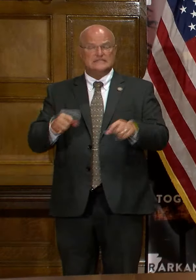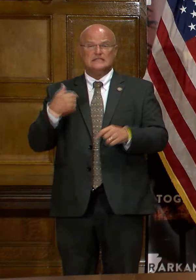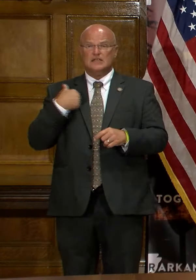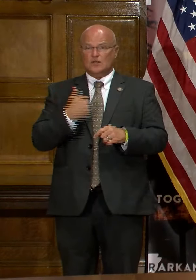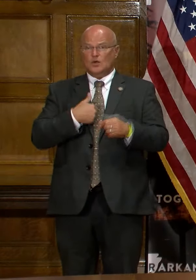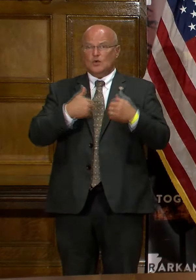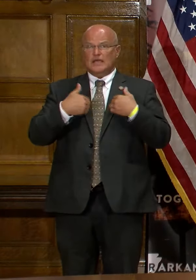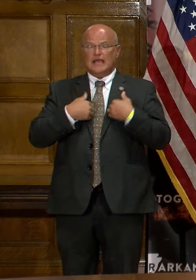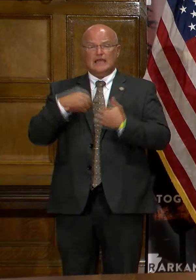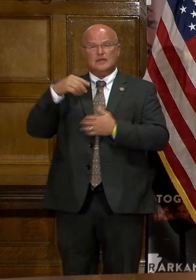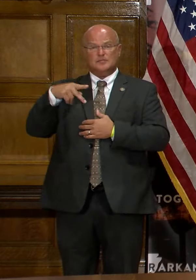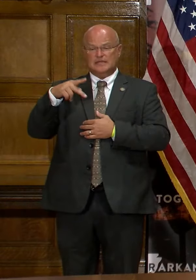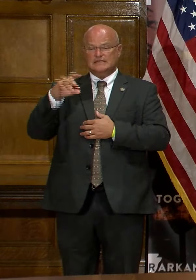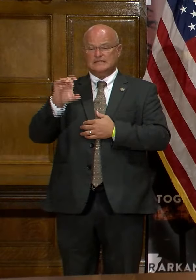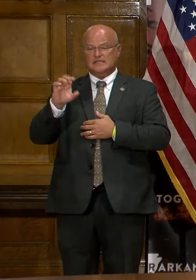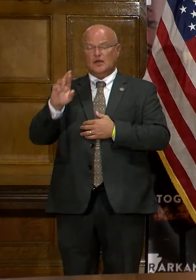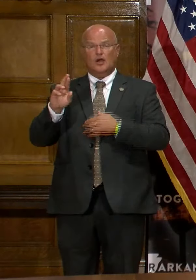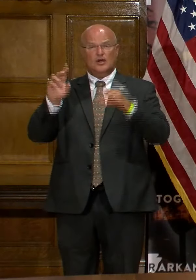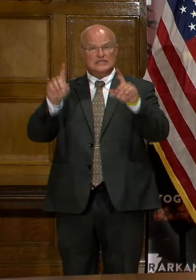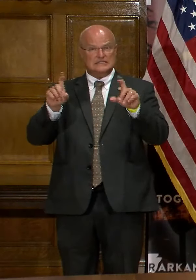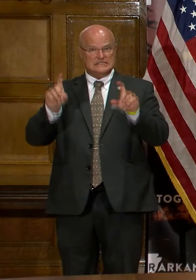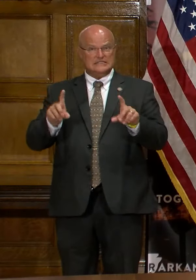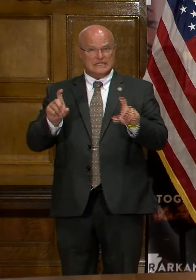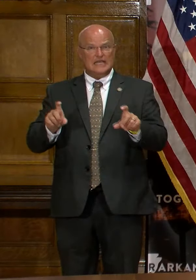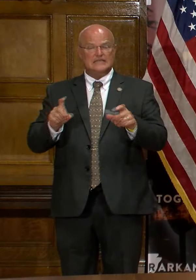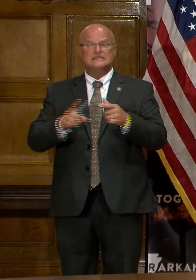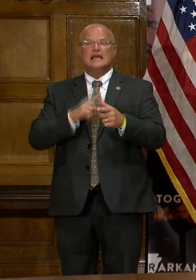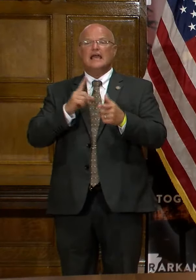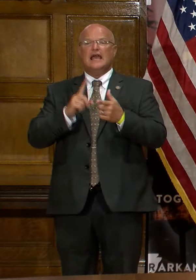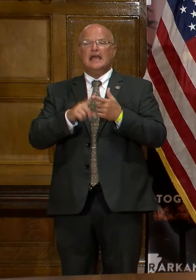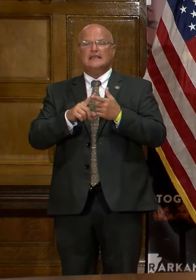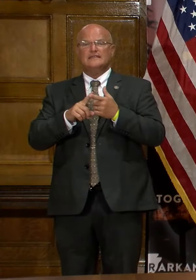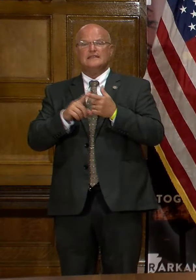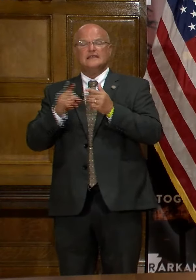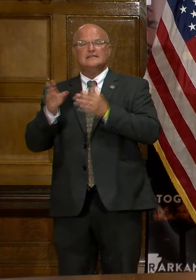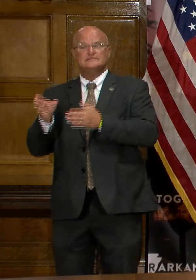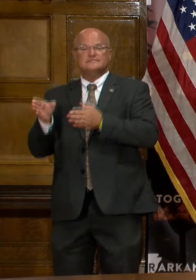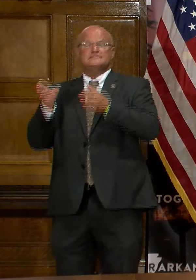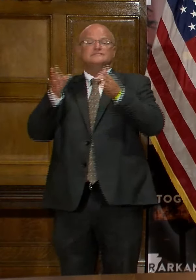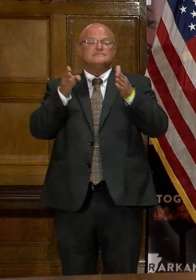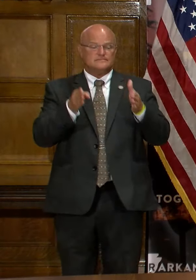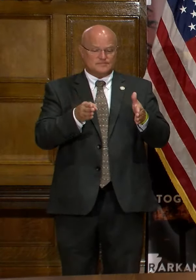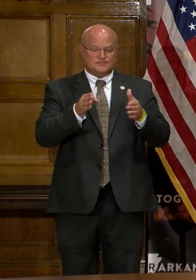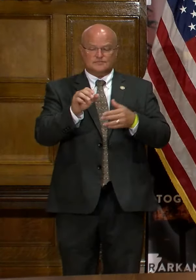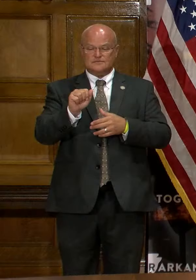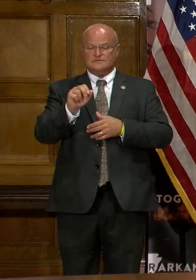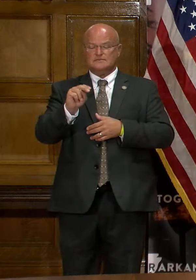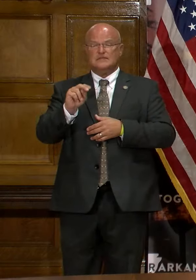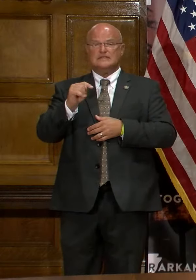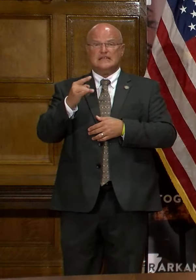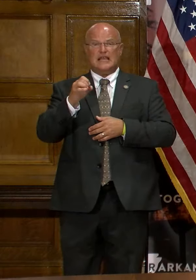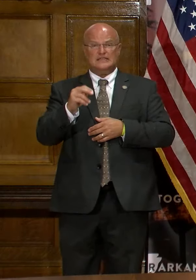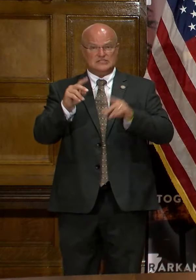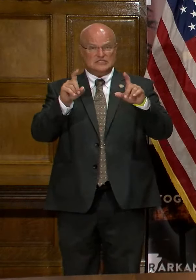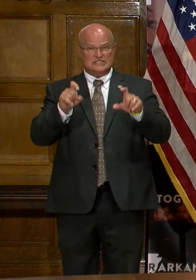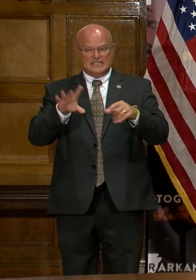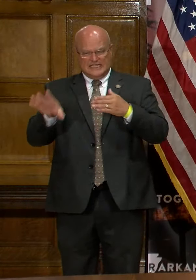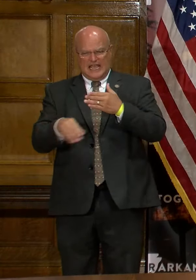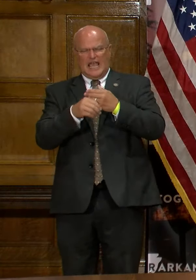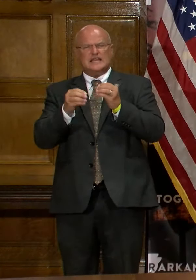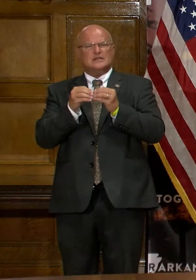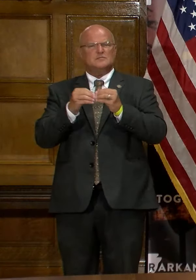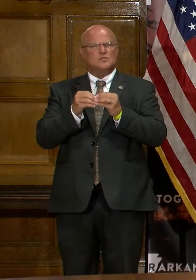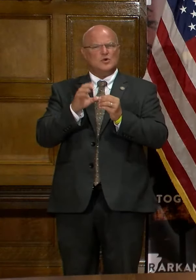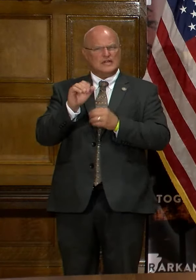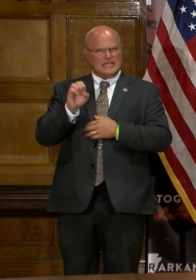we had our PCR test and then we went to our antigen test that added those probable